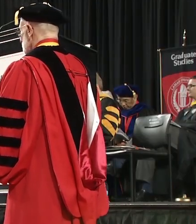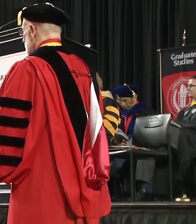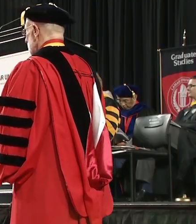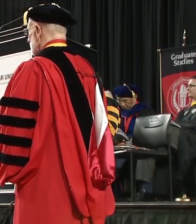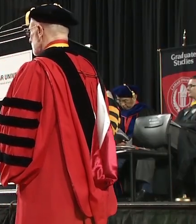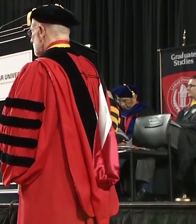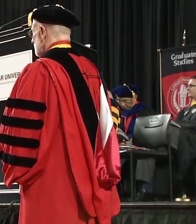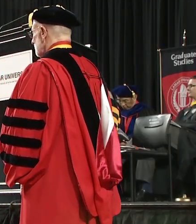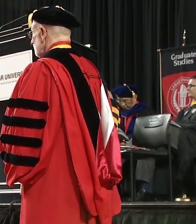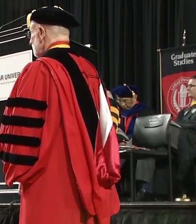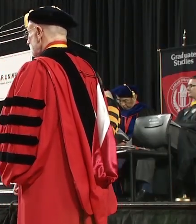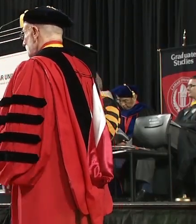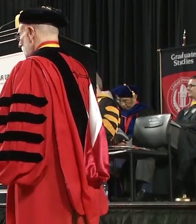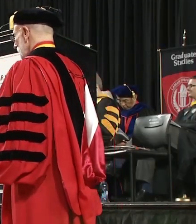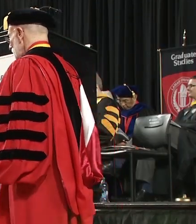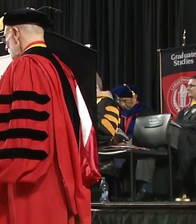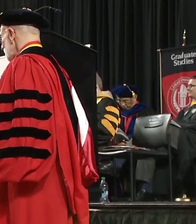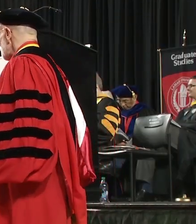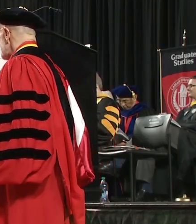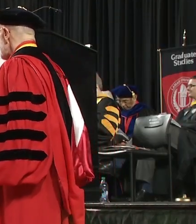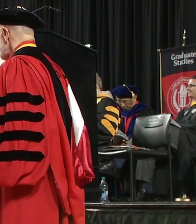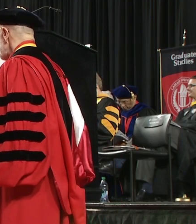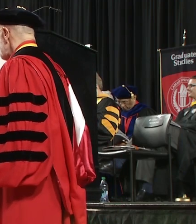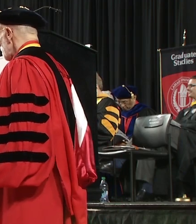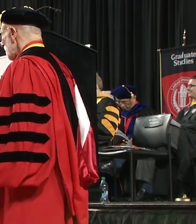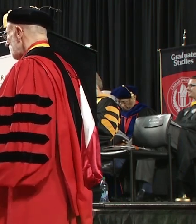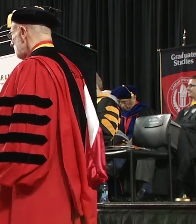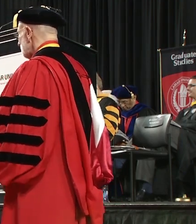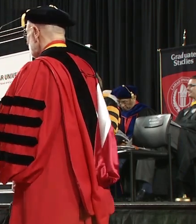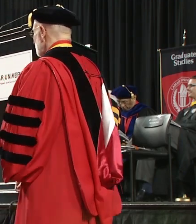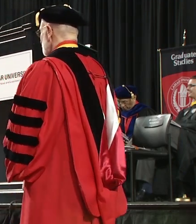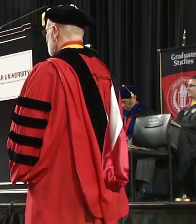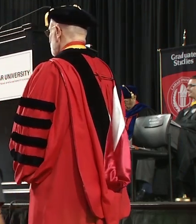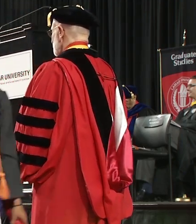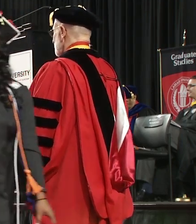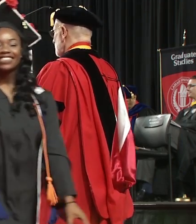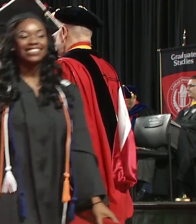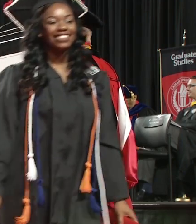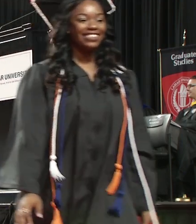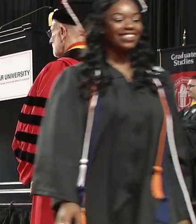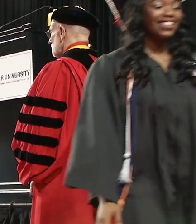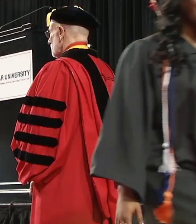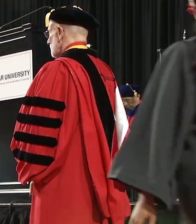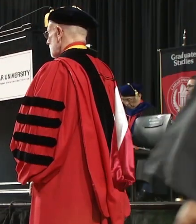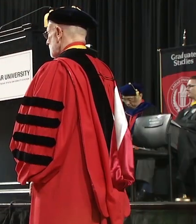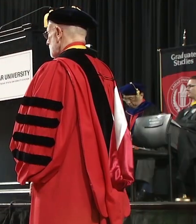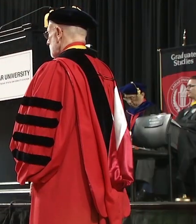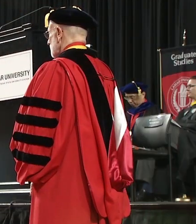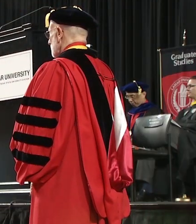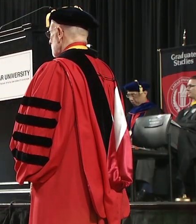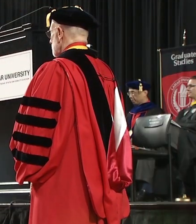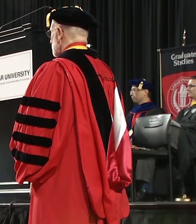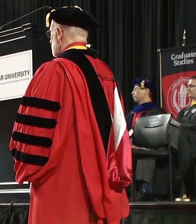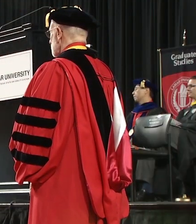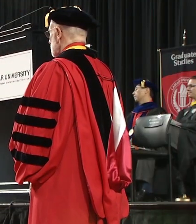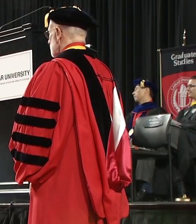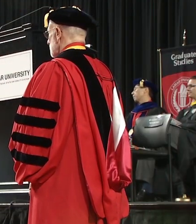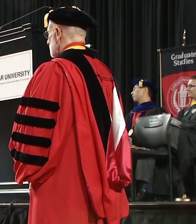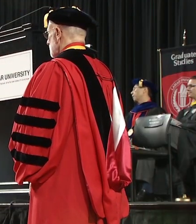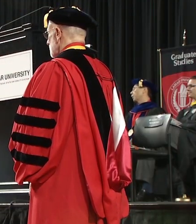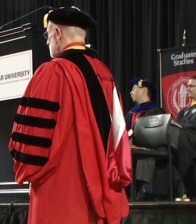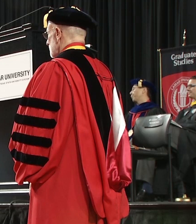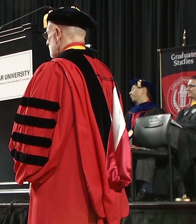For the Bachelor of Science in Theater and Dance, graduating cum laude, Raven